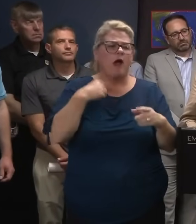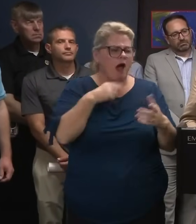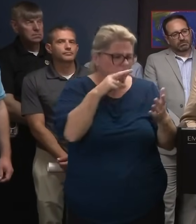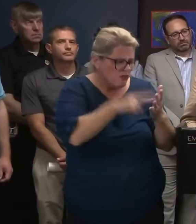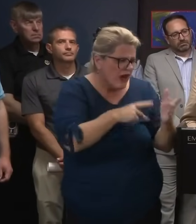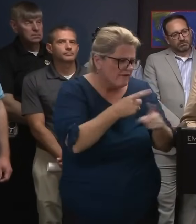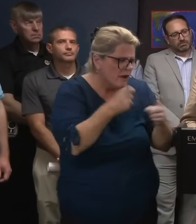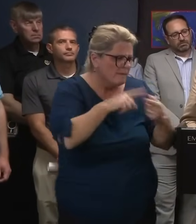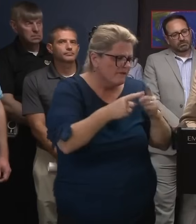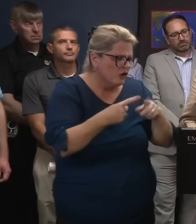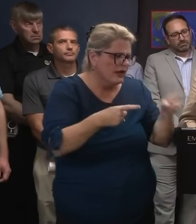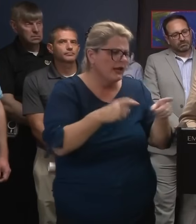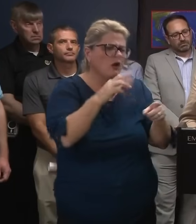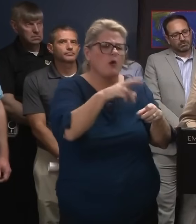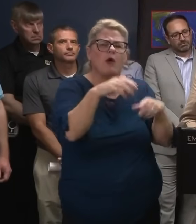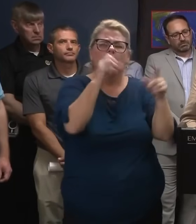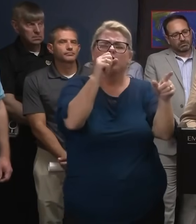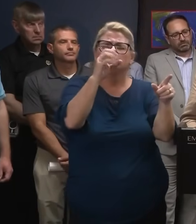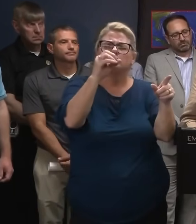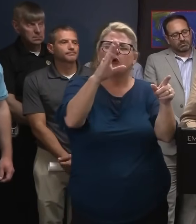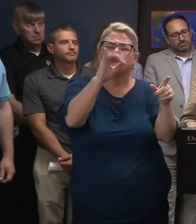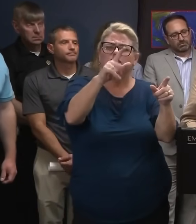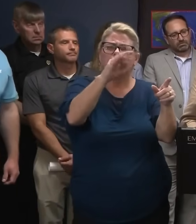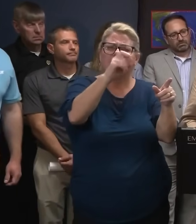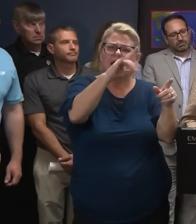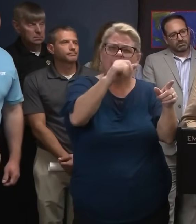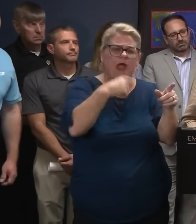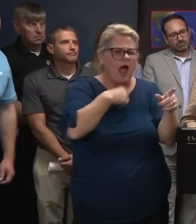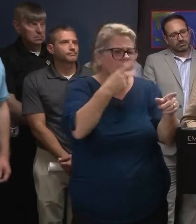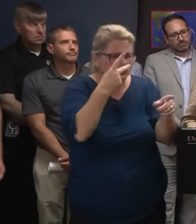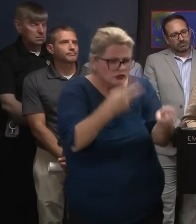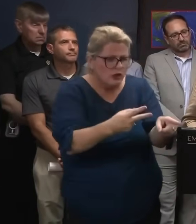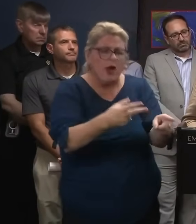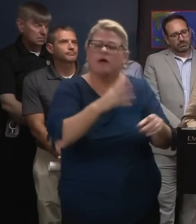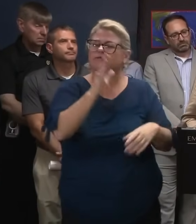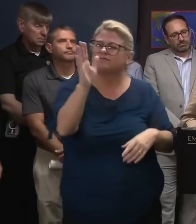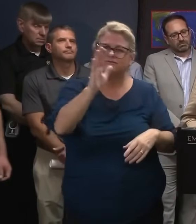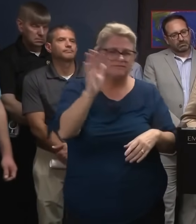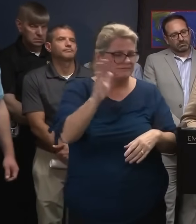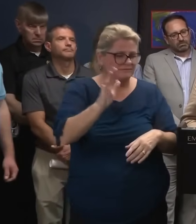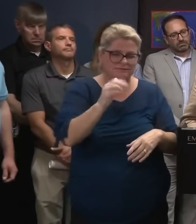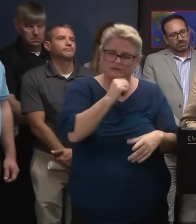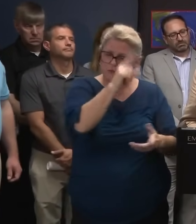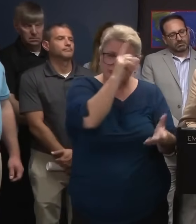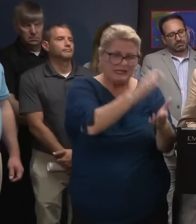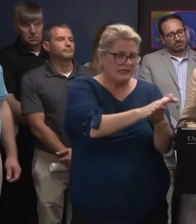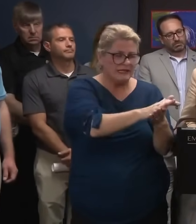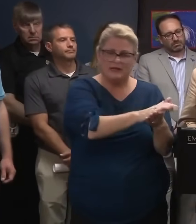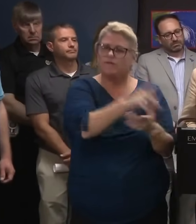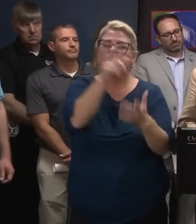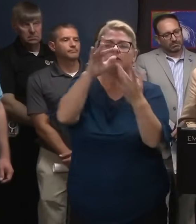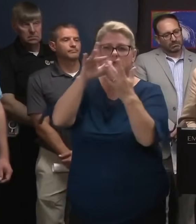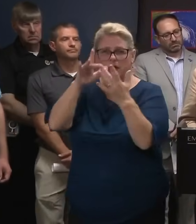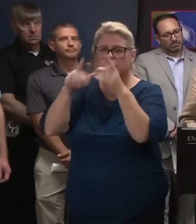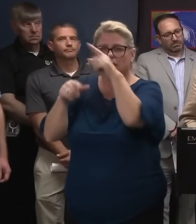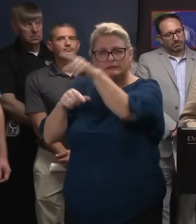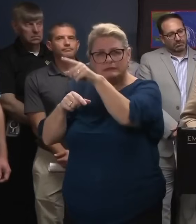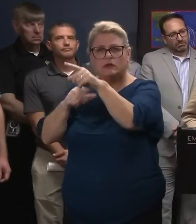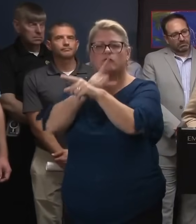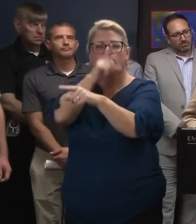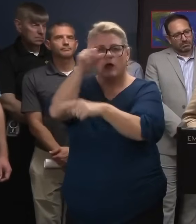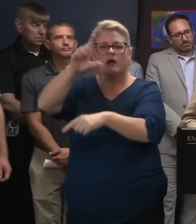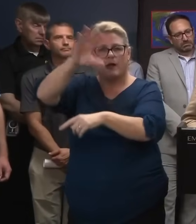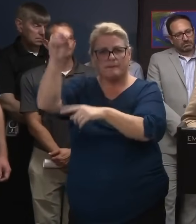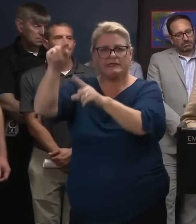posts unless the social media updates are directly from the utilities themselves. We continue to reach out to drinking water and